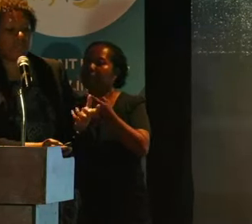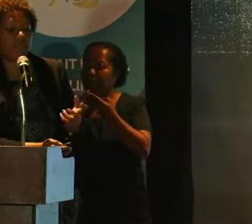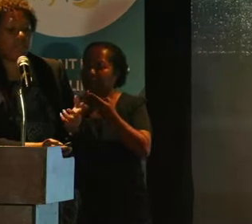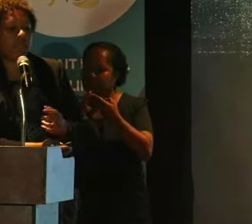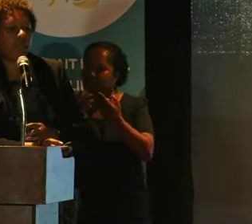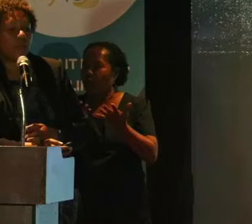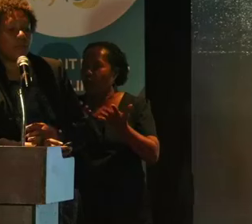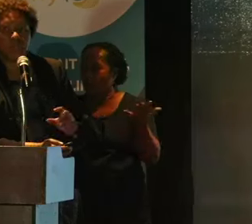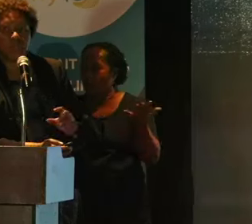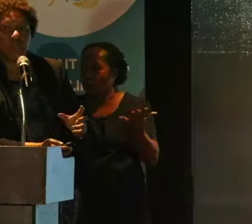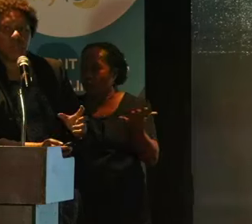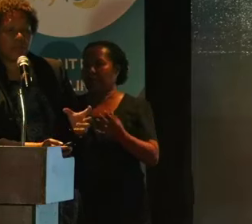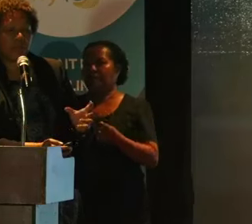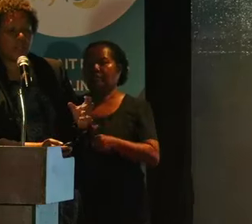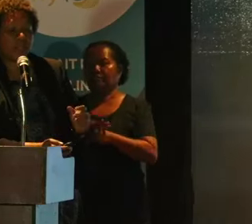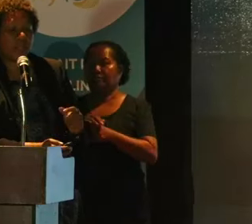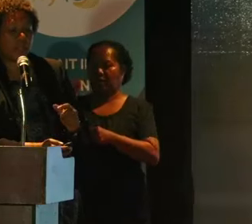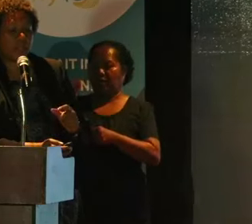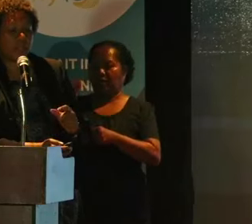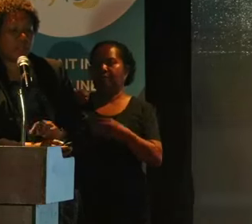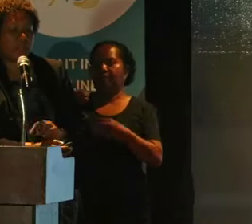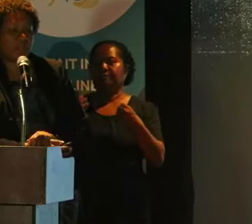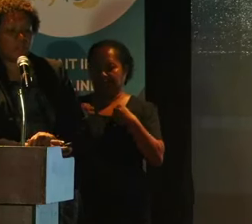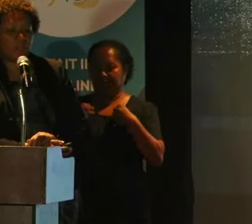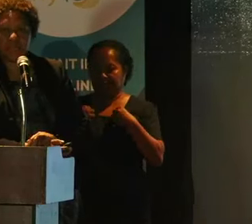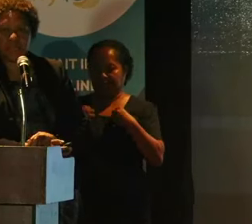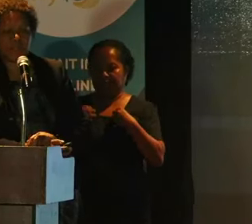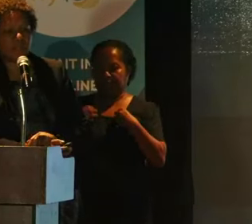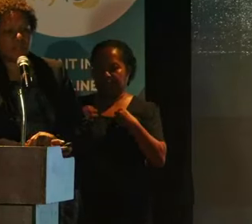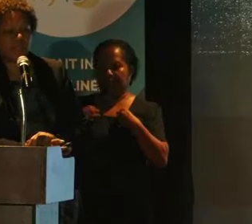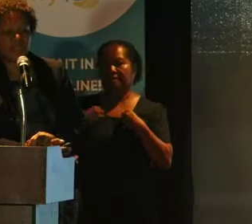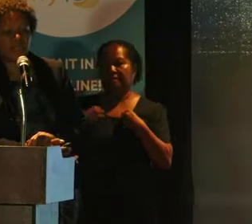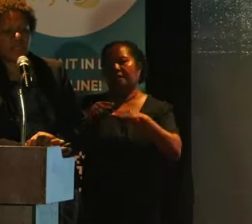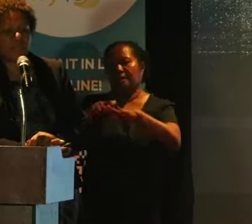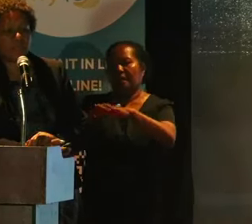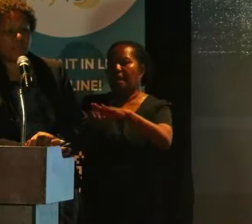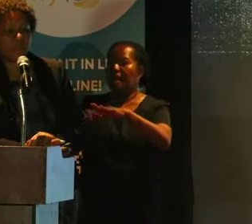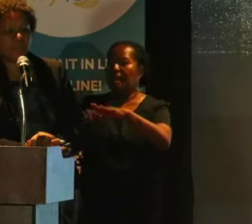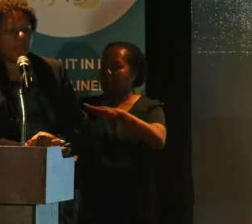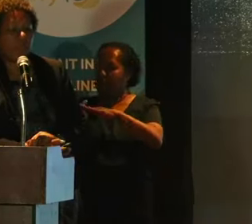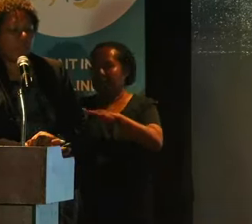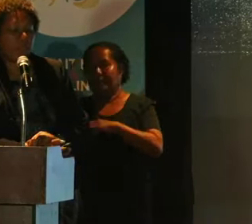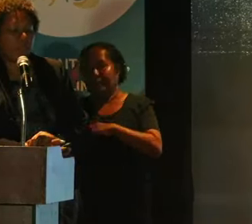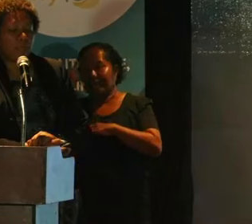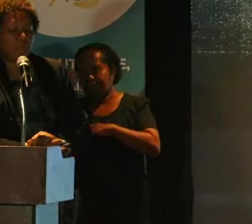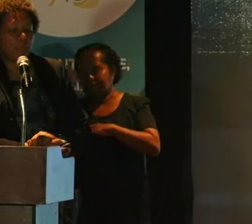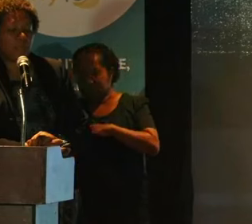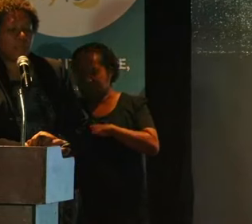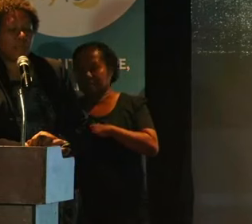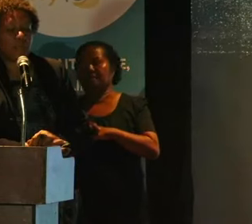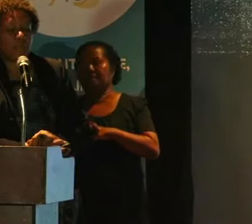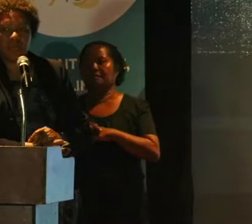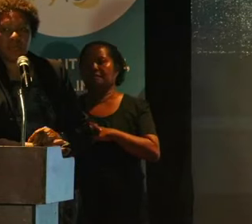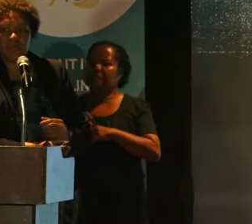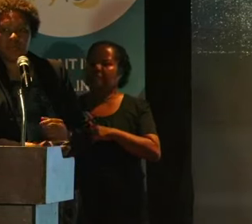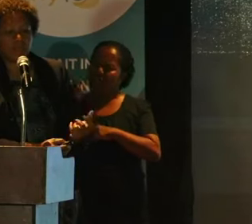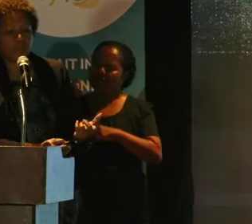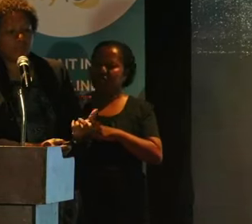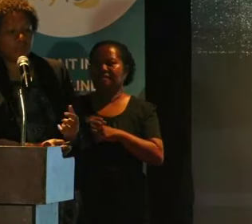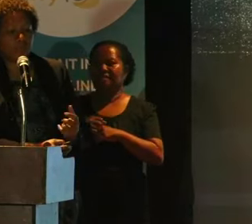your business. So these are the requirements that we have in place, land title or a lease agreement. If it's a